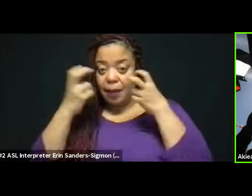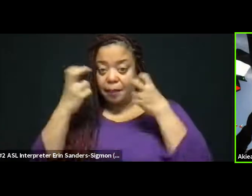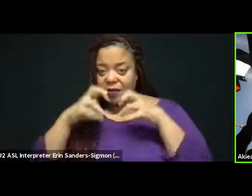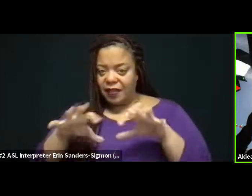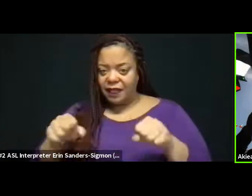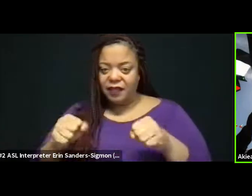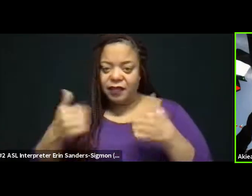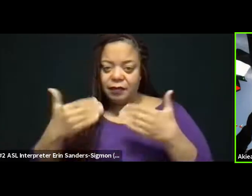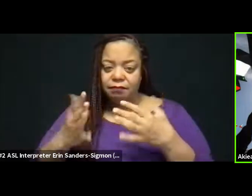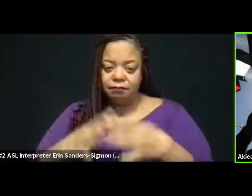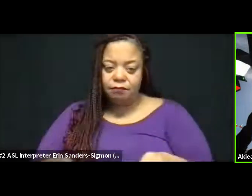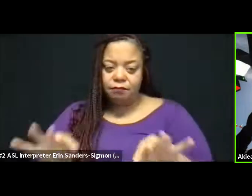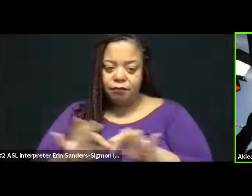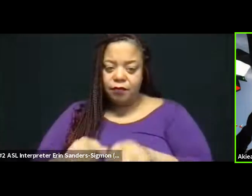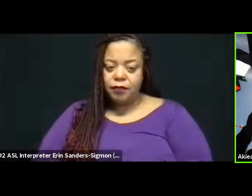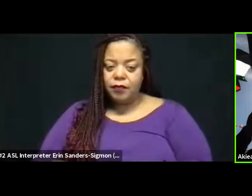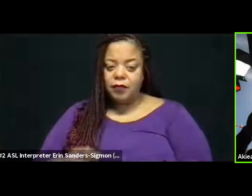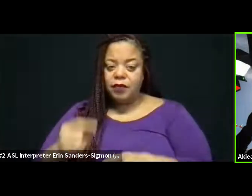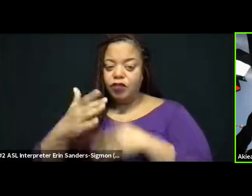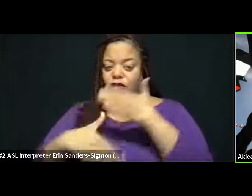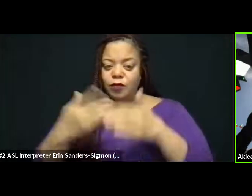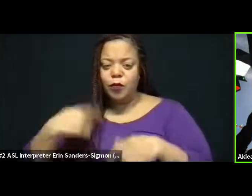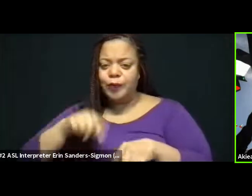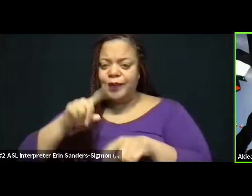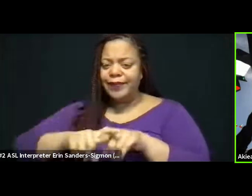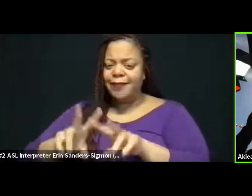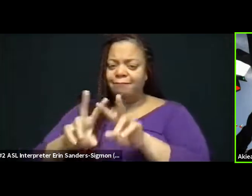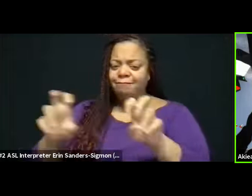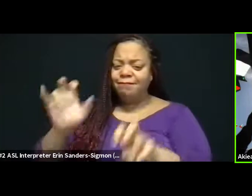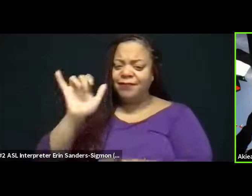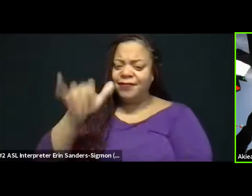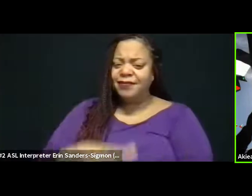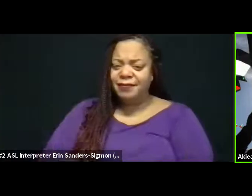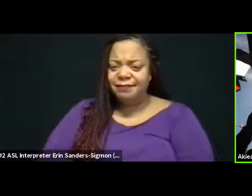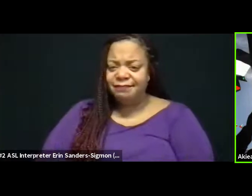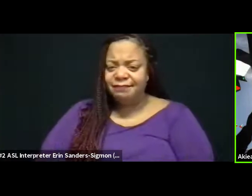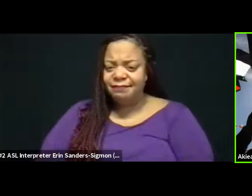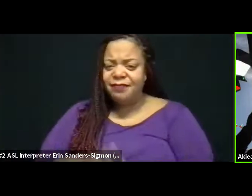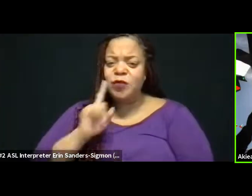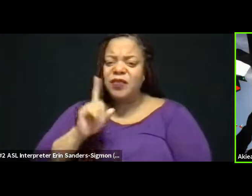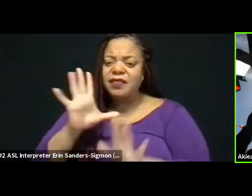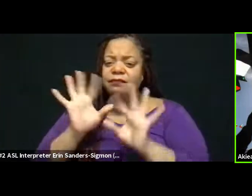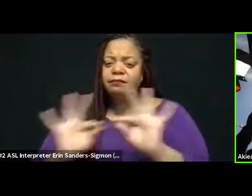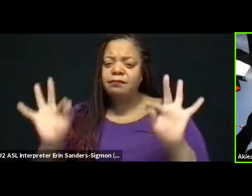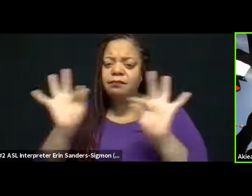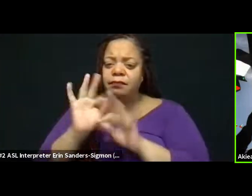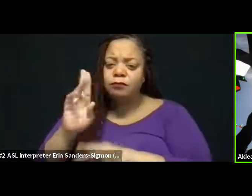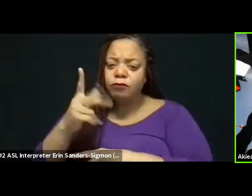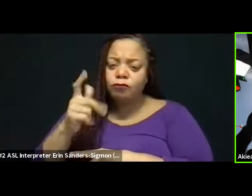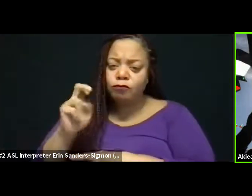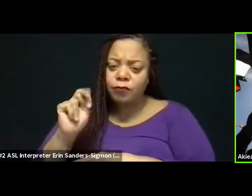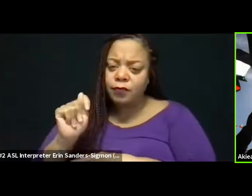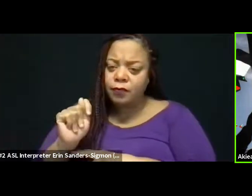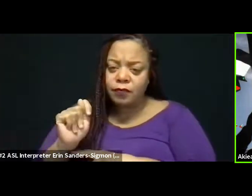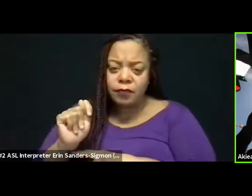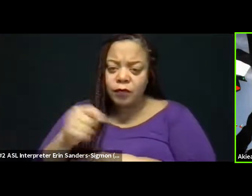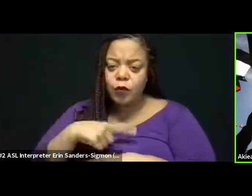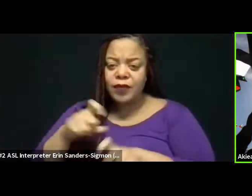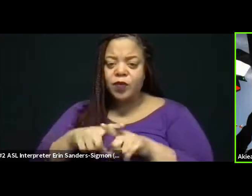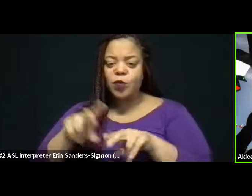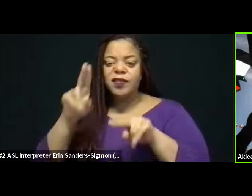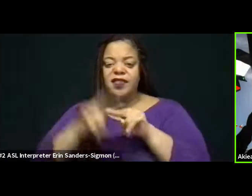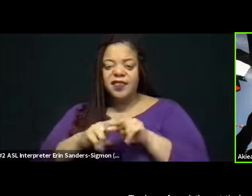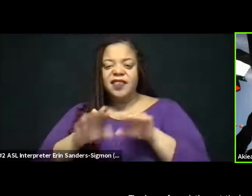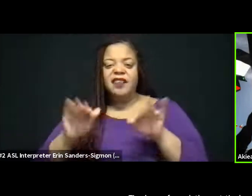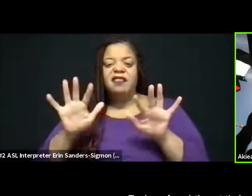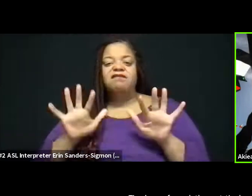understand how deep things are so we can put our floaties on and our life jackets and really sit and wade in that water a little bit. So to be